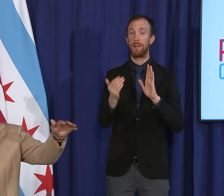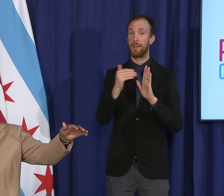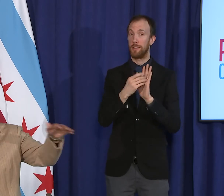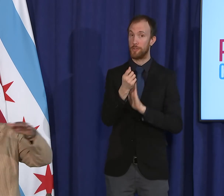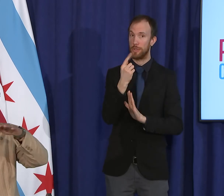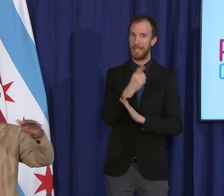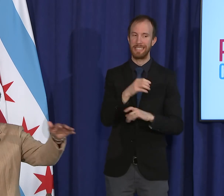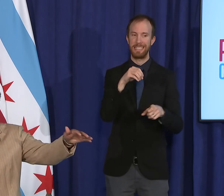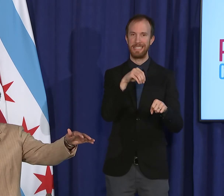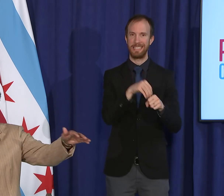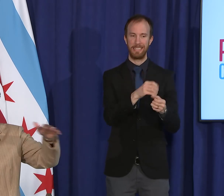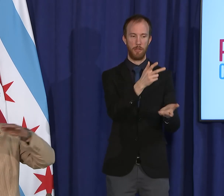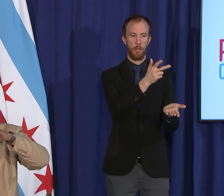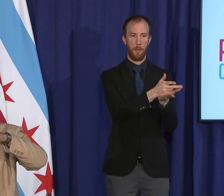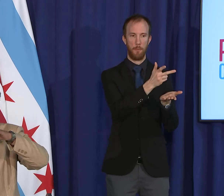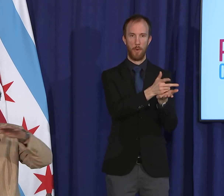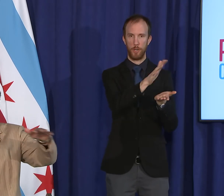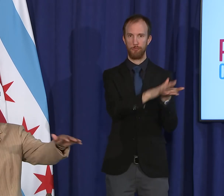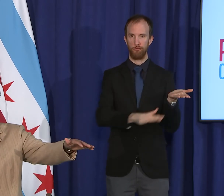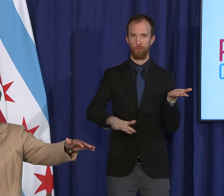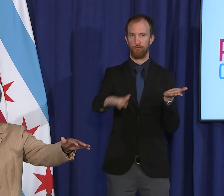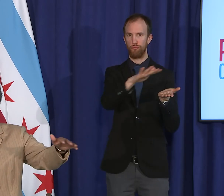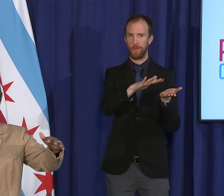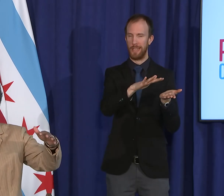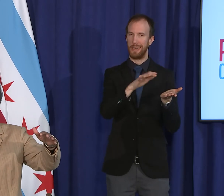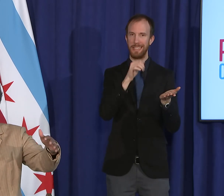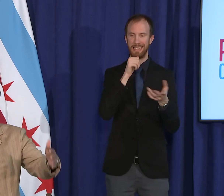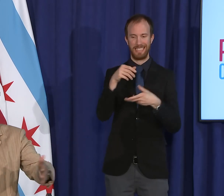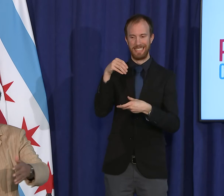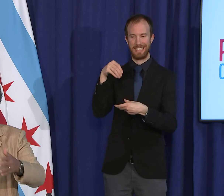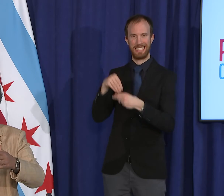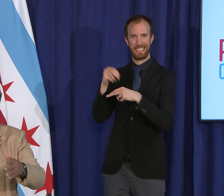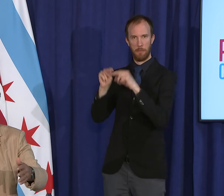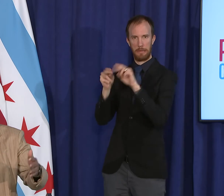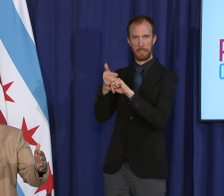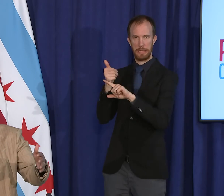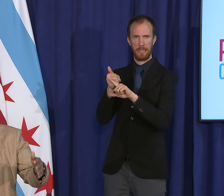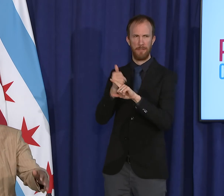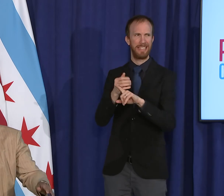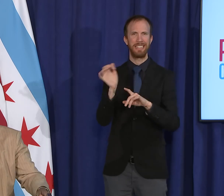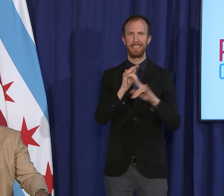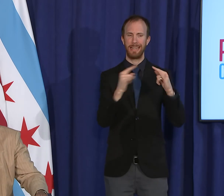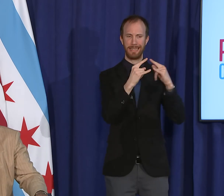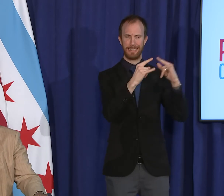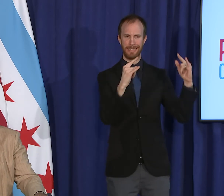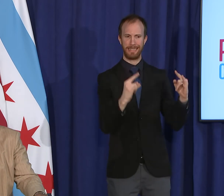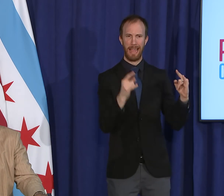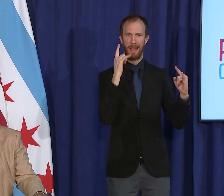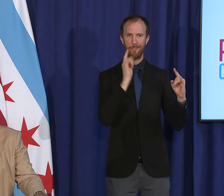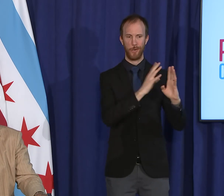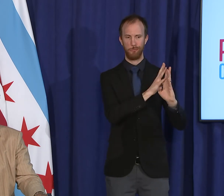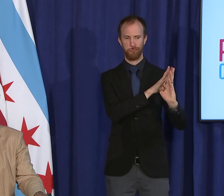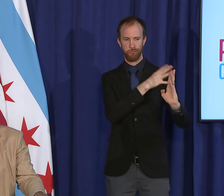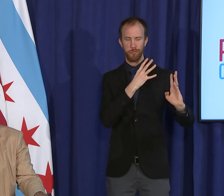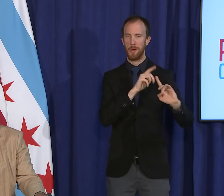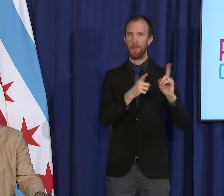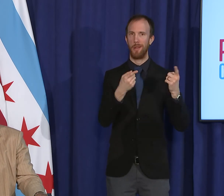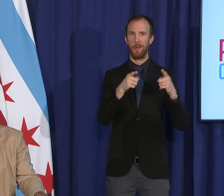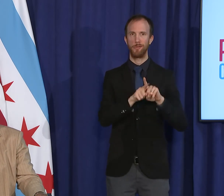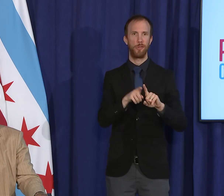to look kind of like a little bit of a tent for walk-ups, but also we're going to accommodate drive-through as